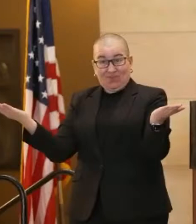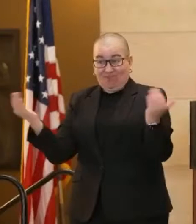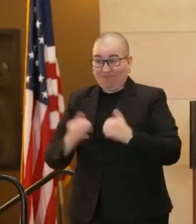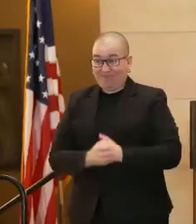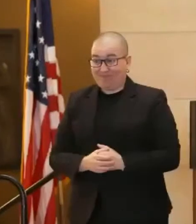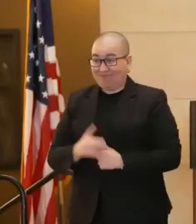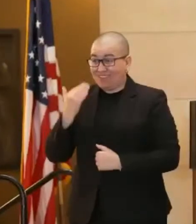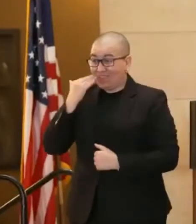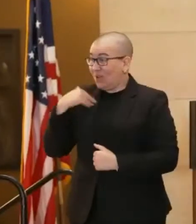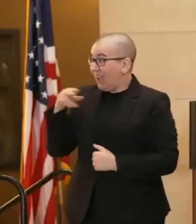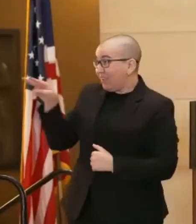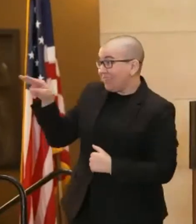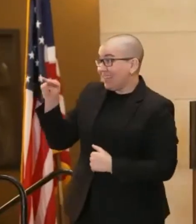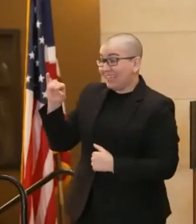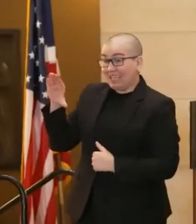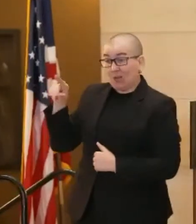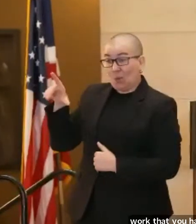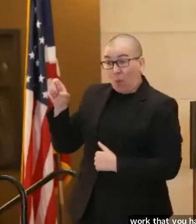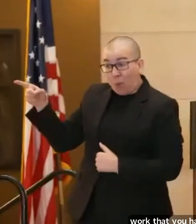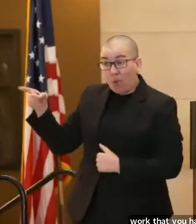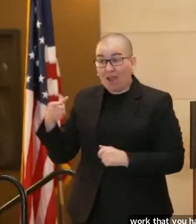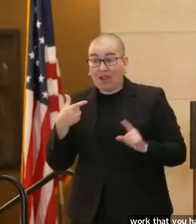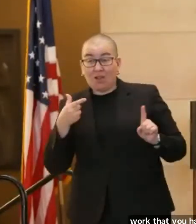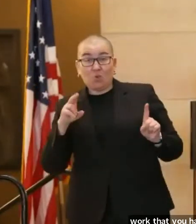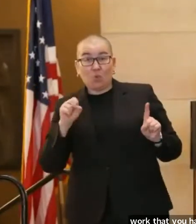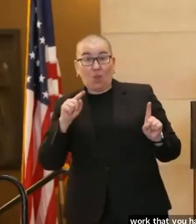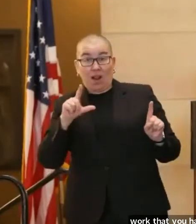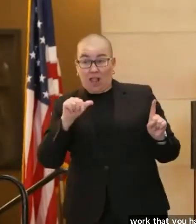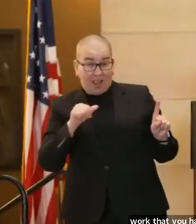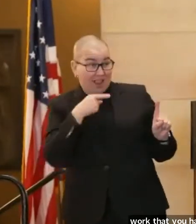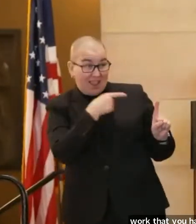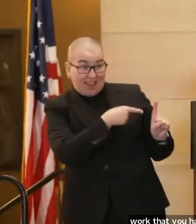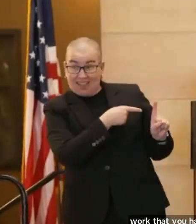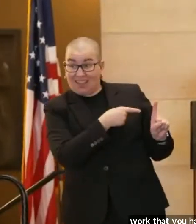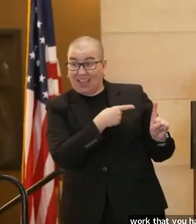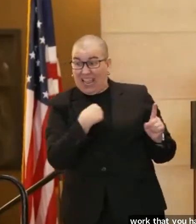Nicole and Guadalupe in the face if we don't do these things,